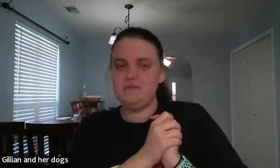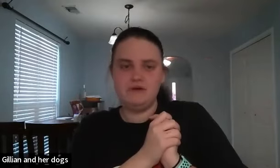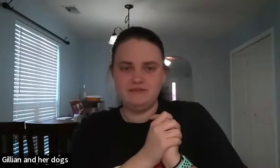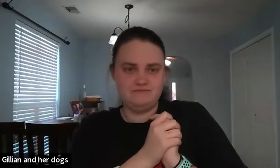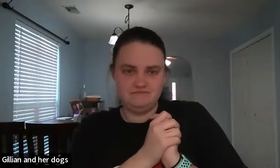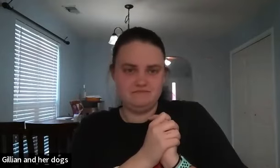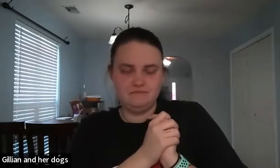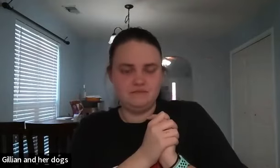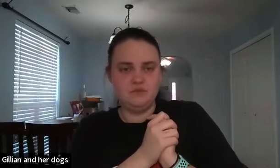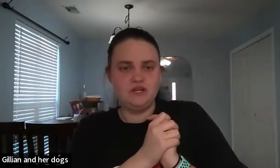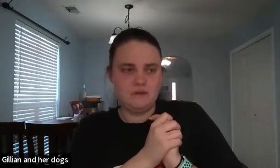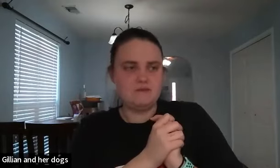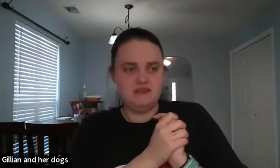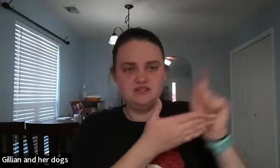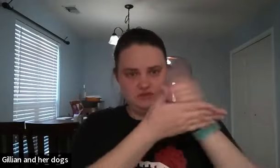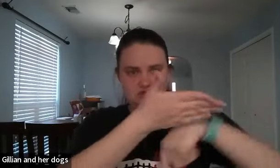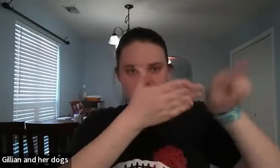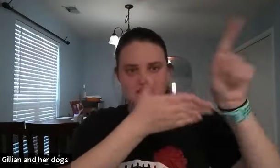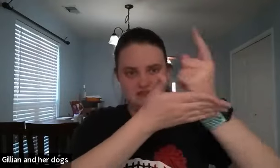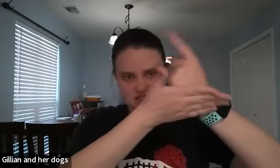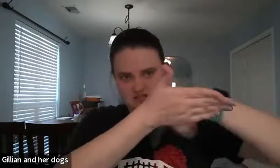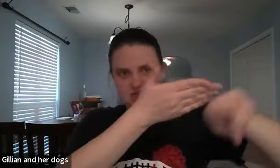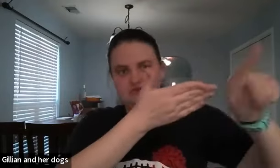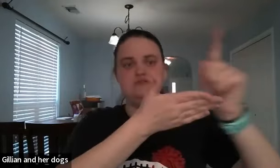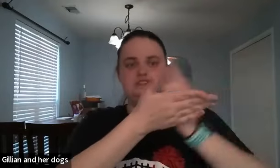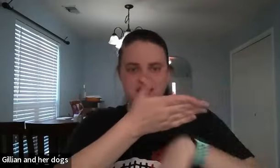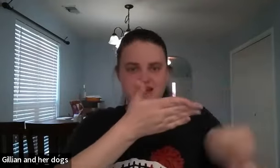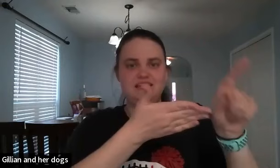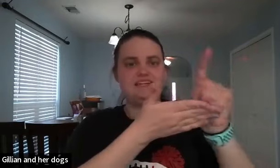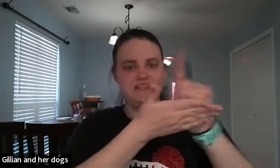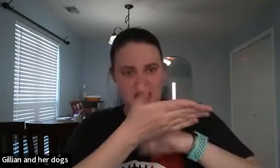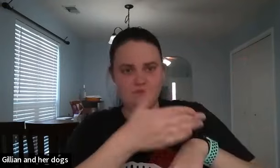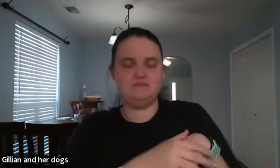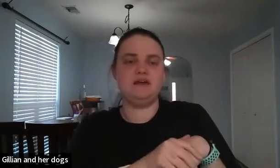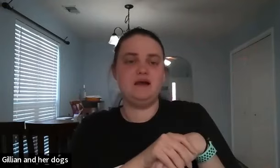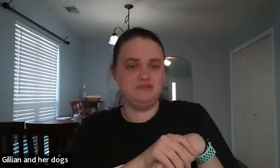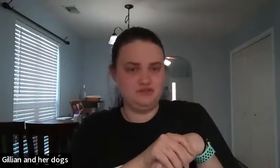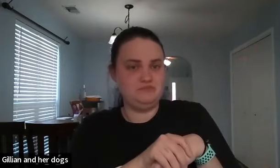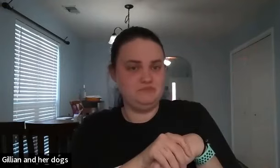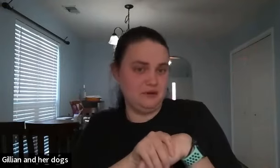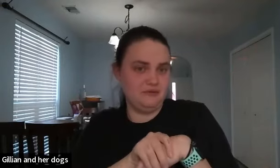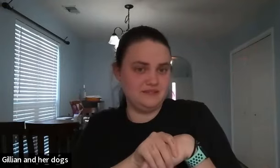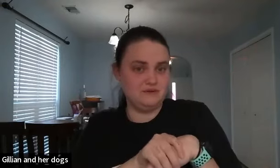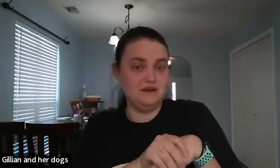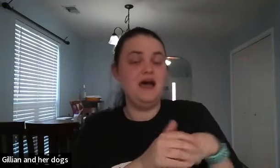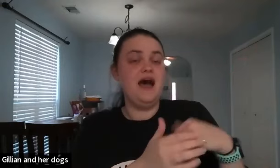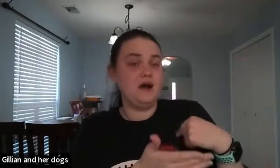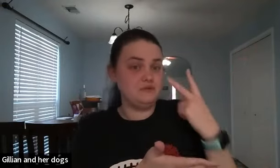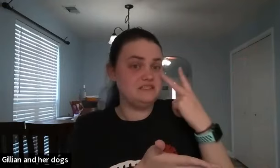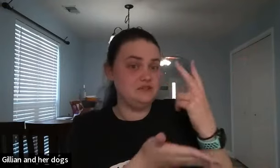but when you're around kids who do this and teachers who do this, you kind of get into the habit, but I will do better with this one. I will see you